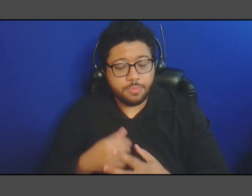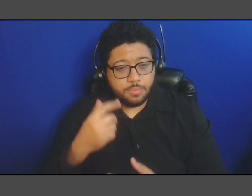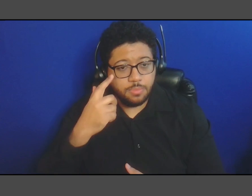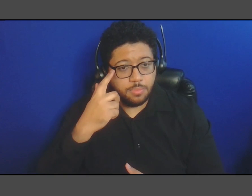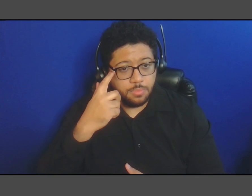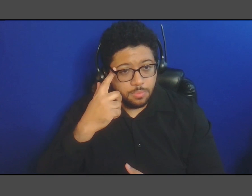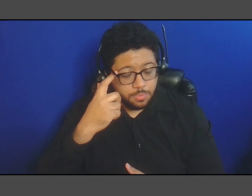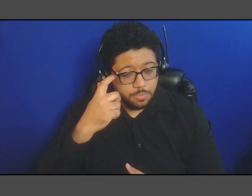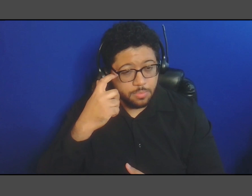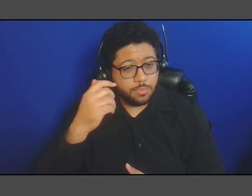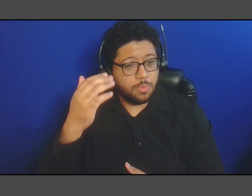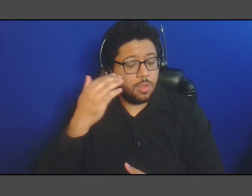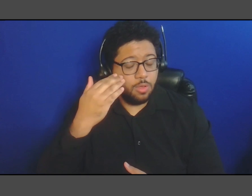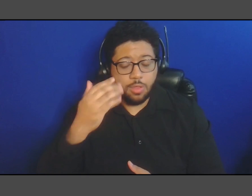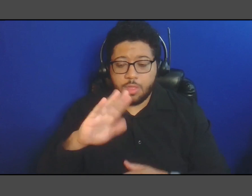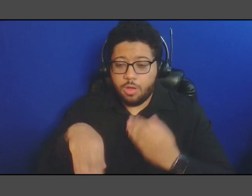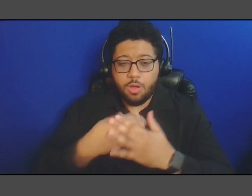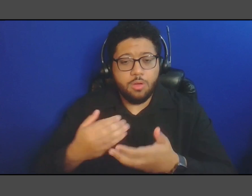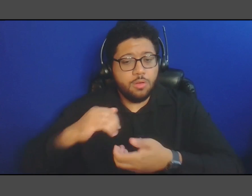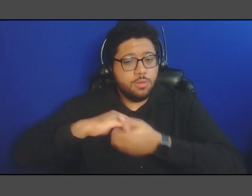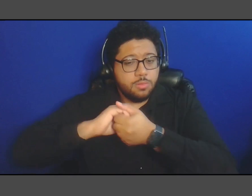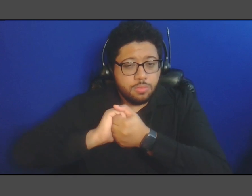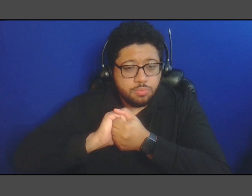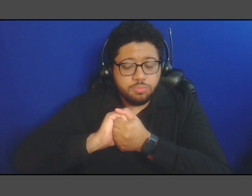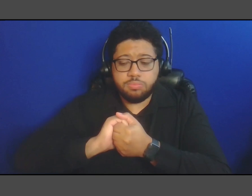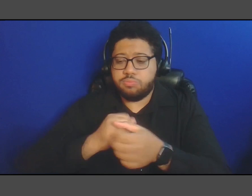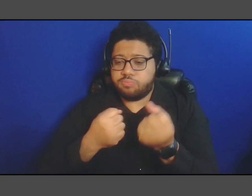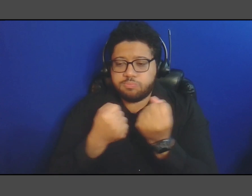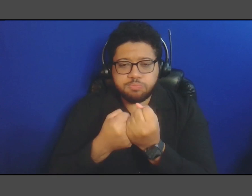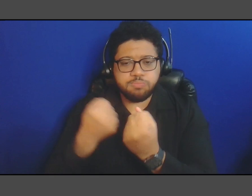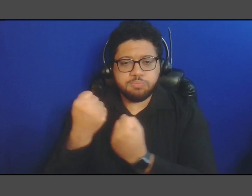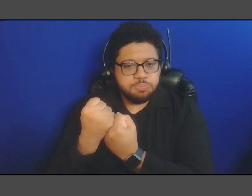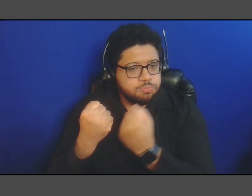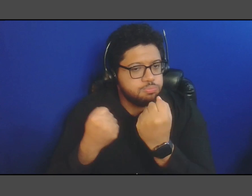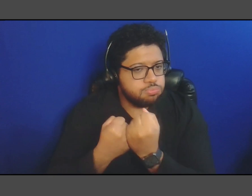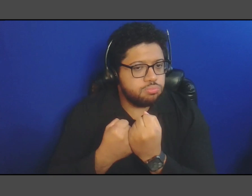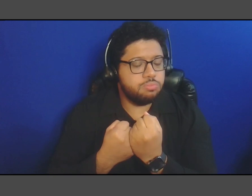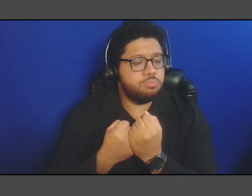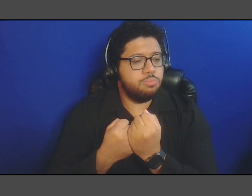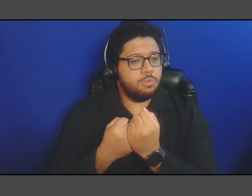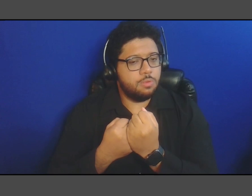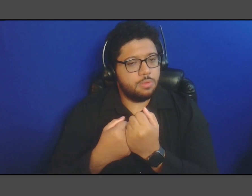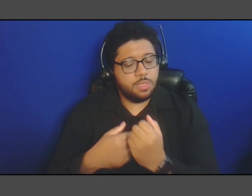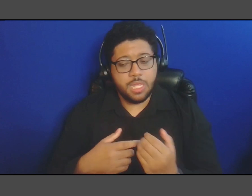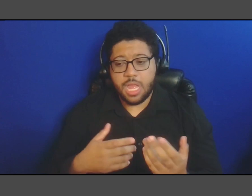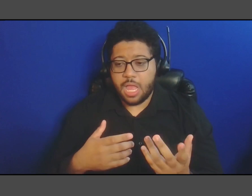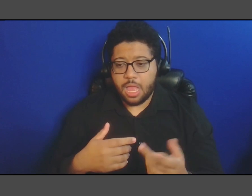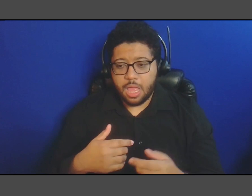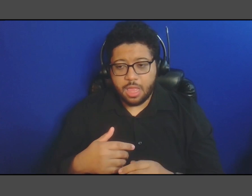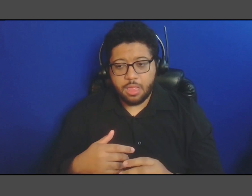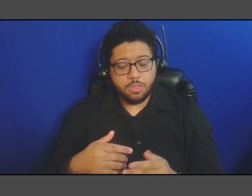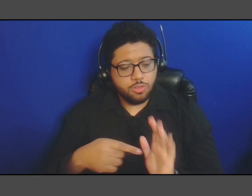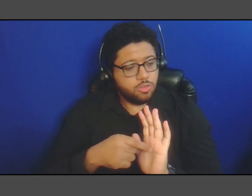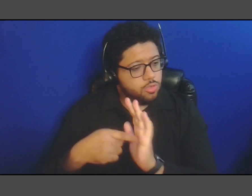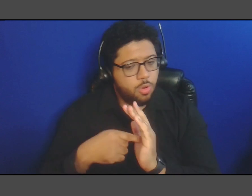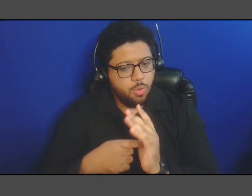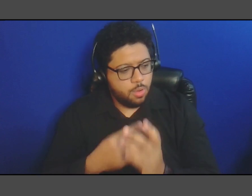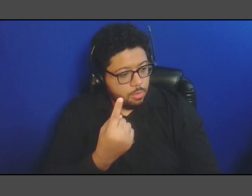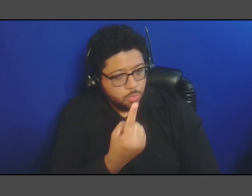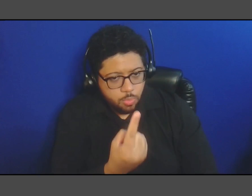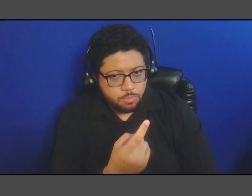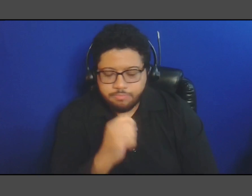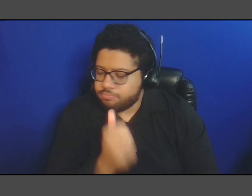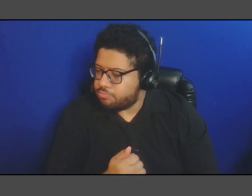holding hands or lifting each other up or making sure that they were going through this together. So it